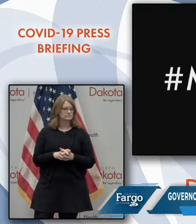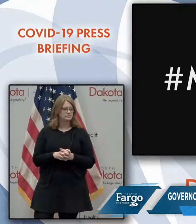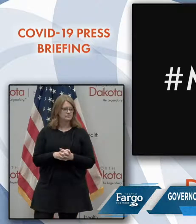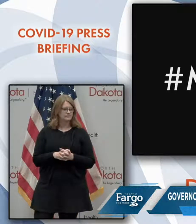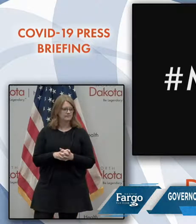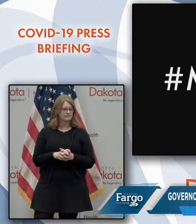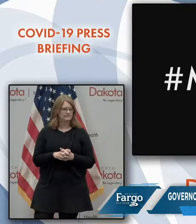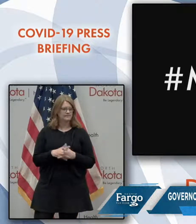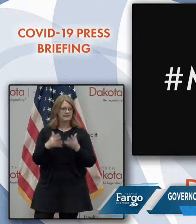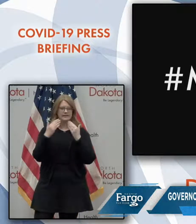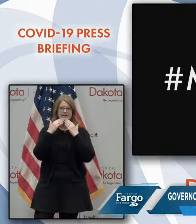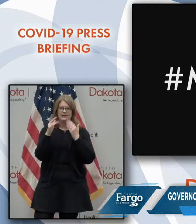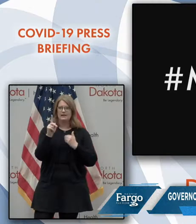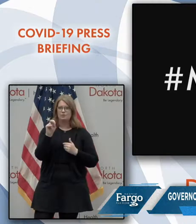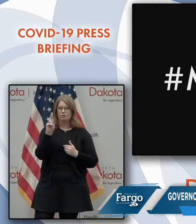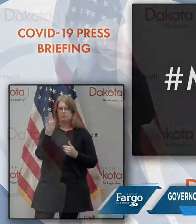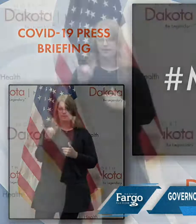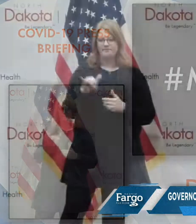Thank you, Kirby.